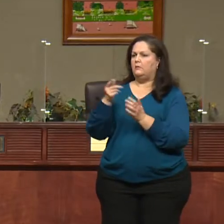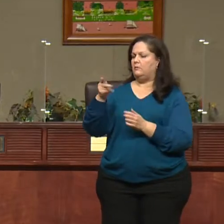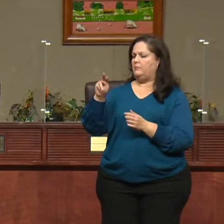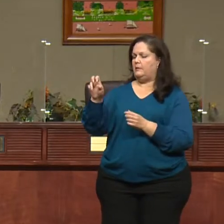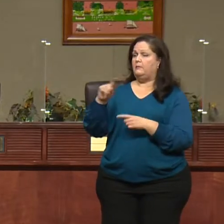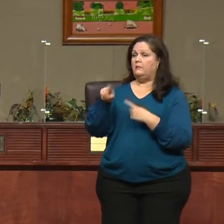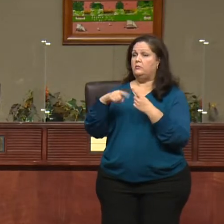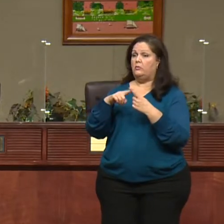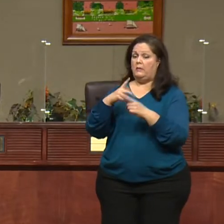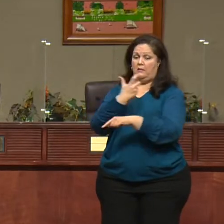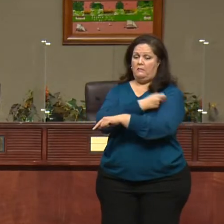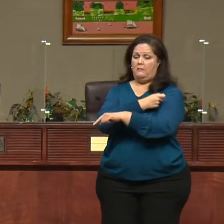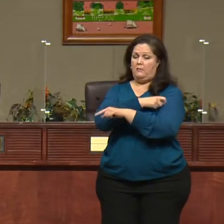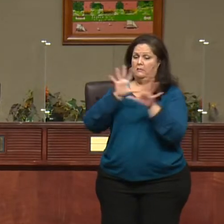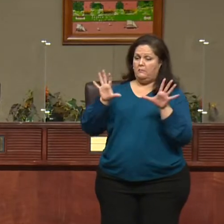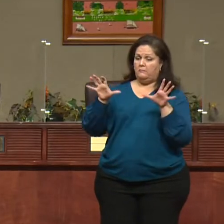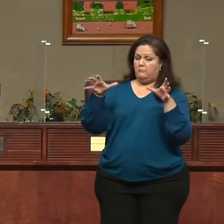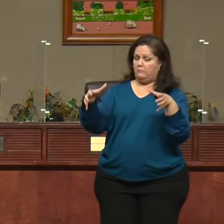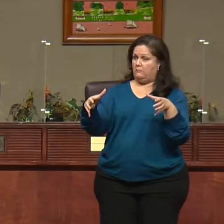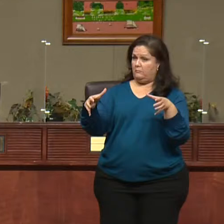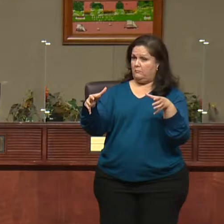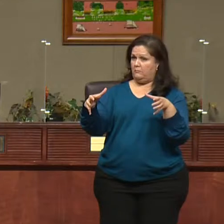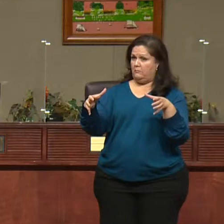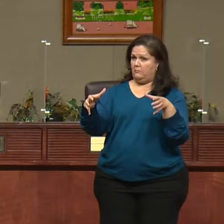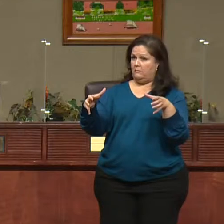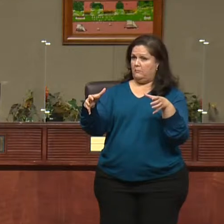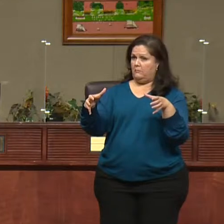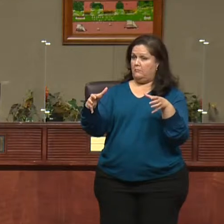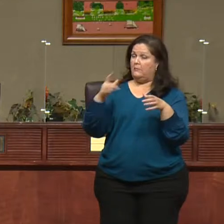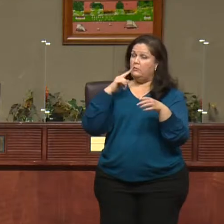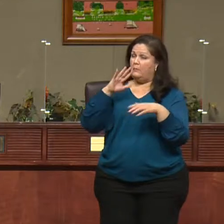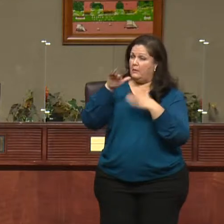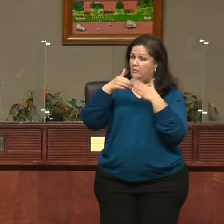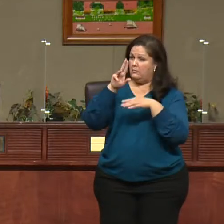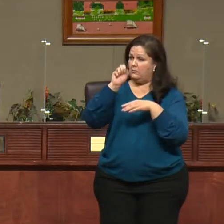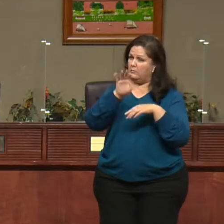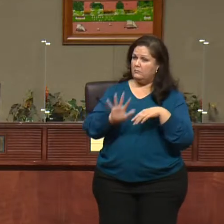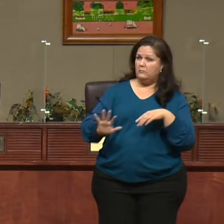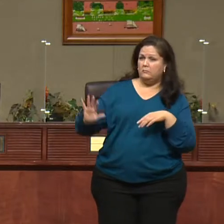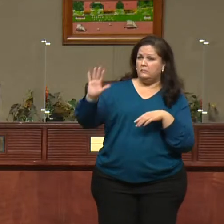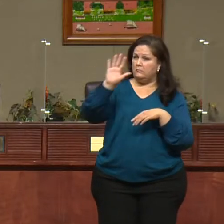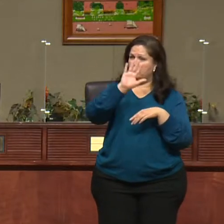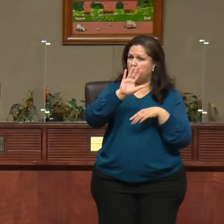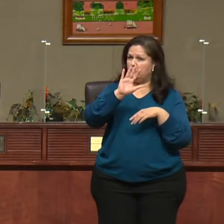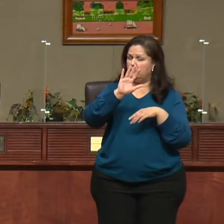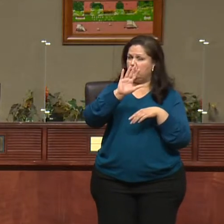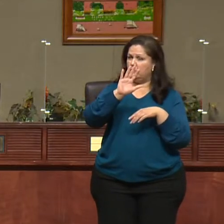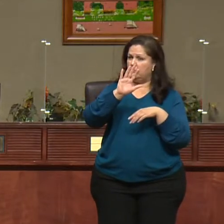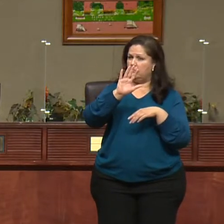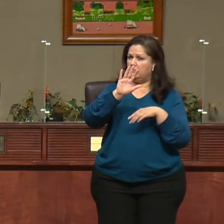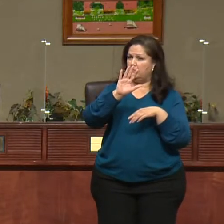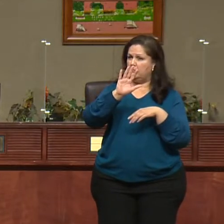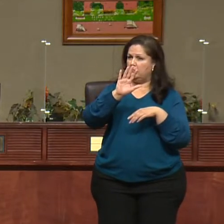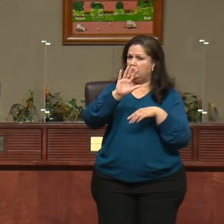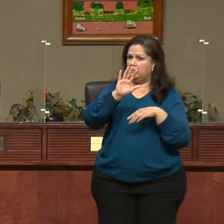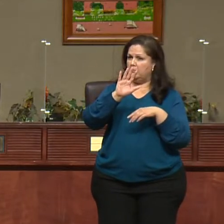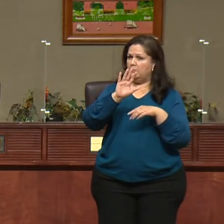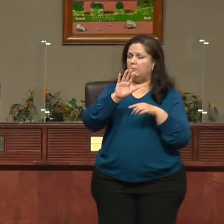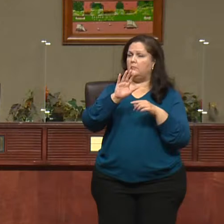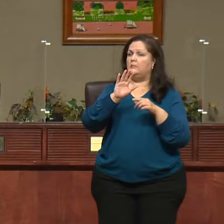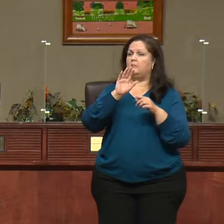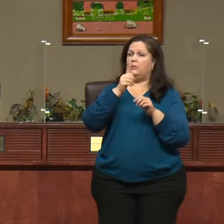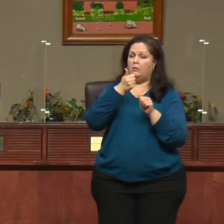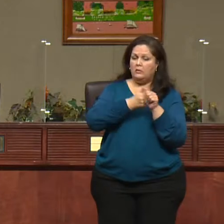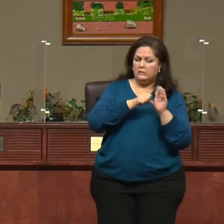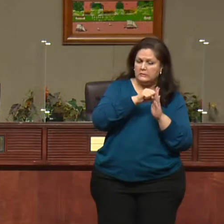immunity, is that going to be a nationwide? Is that going to be on a nationwide rate, or state by state,